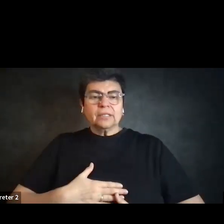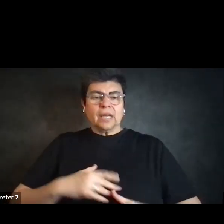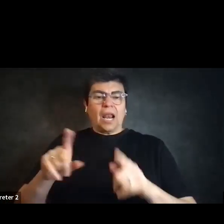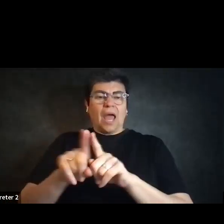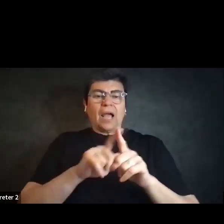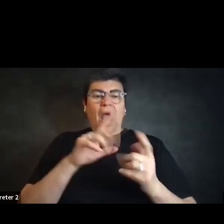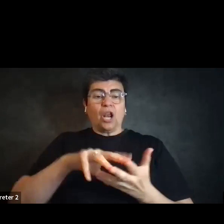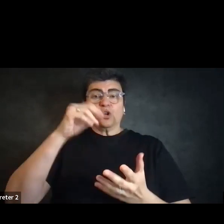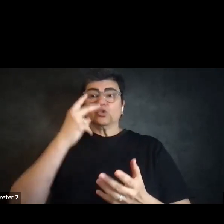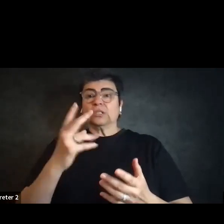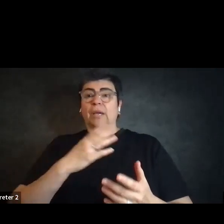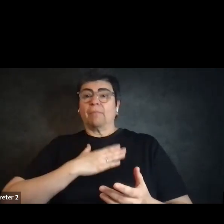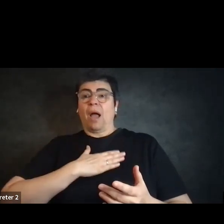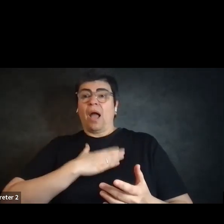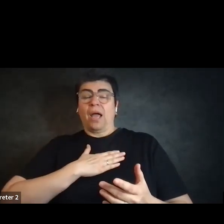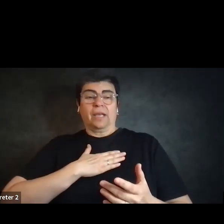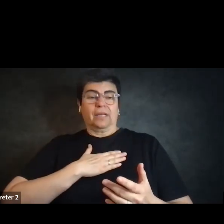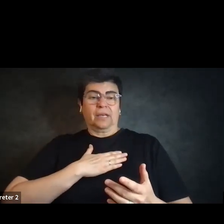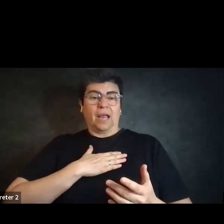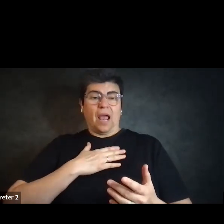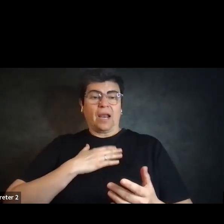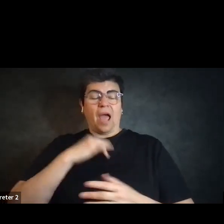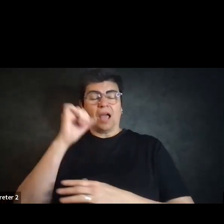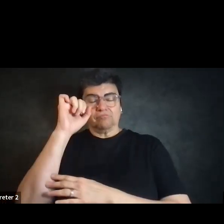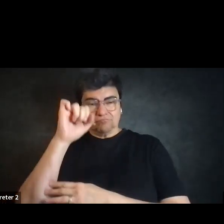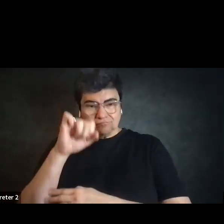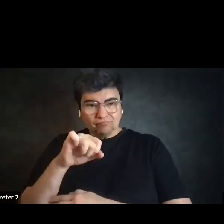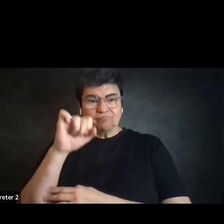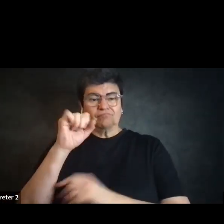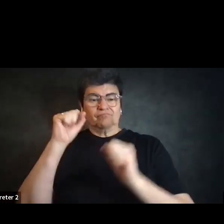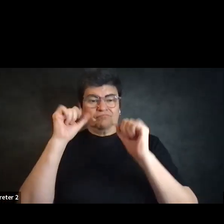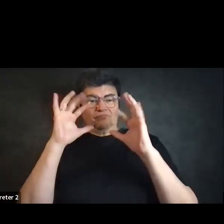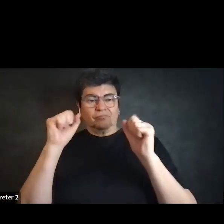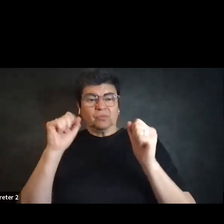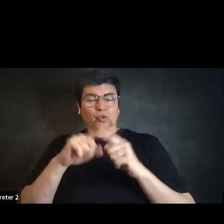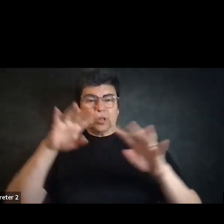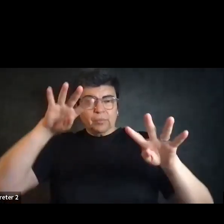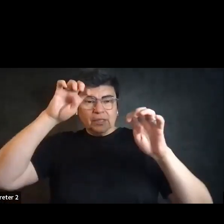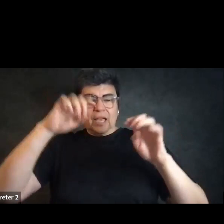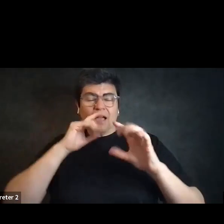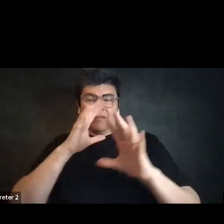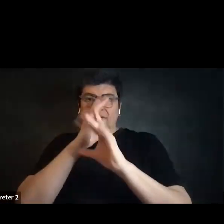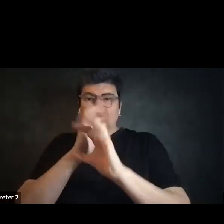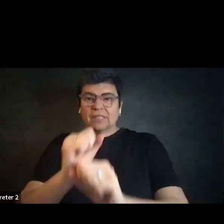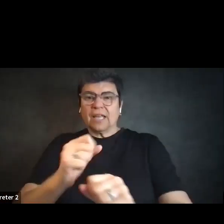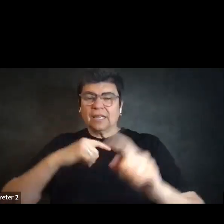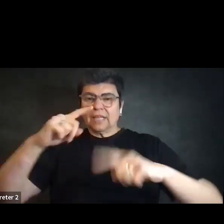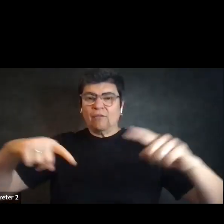see mine, and I bow and awe to the mystique and the fascinating diversity.